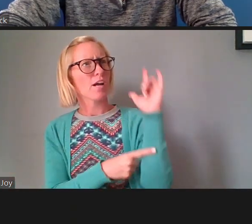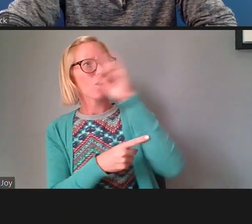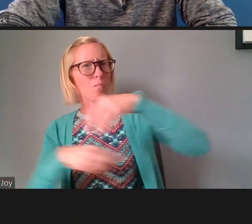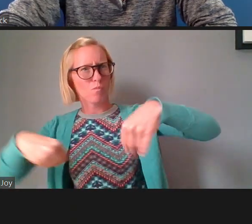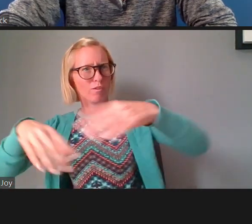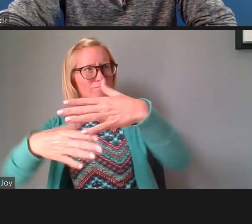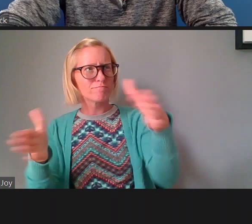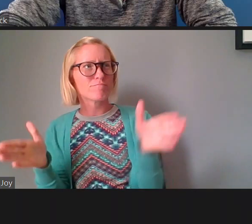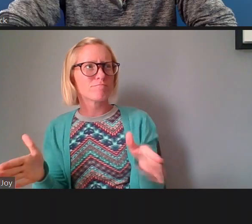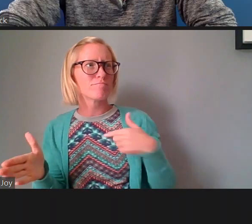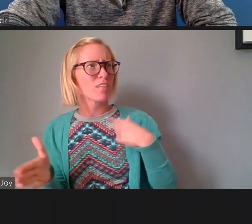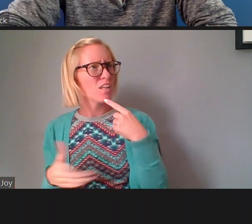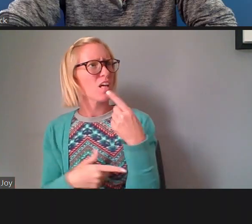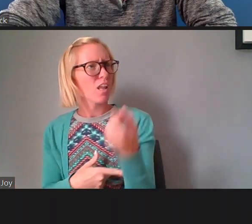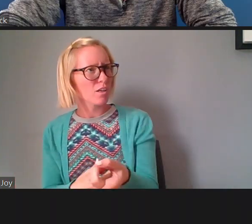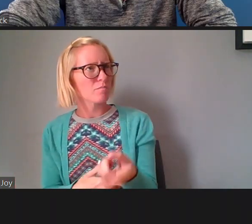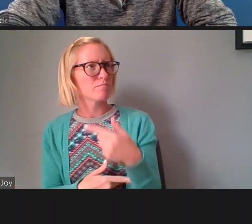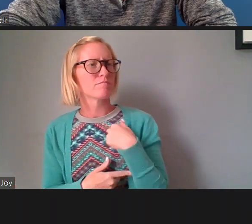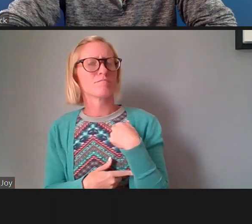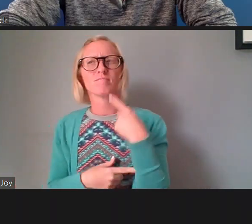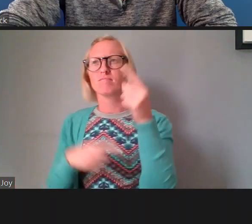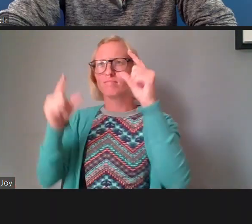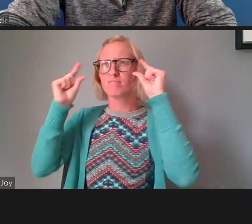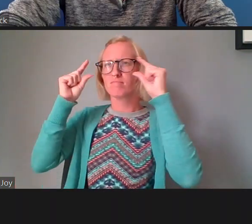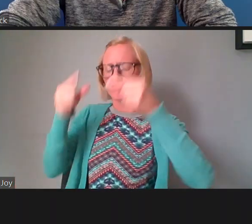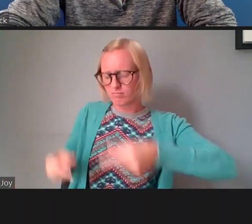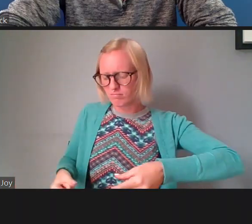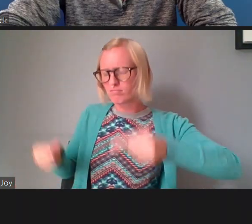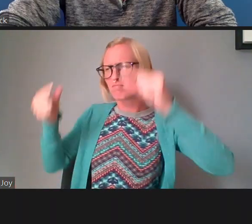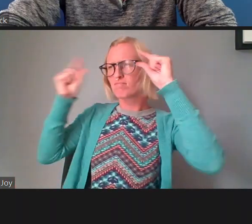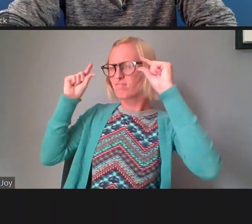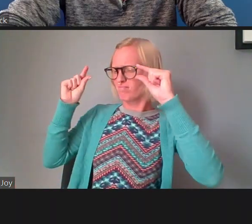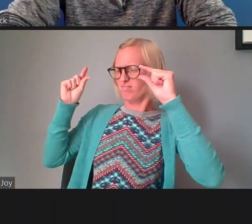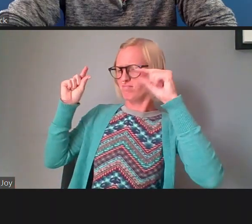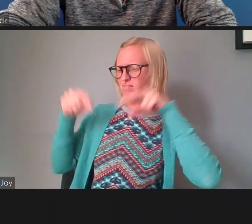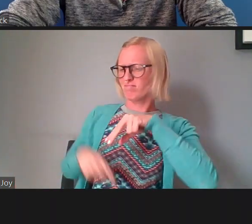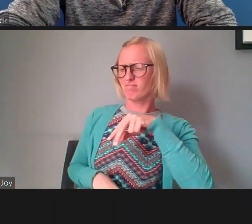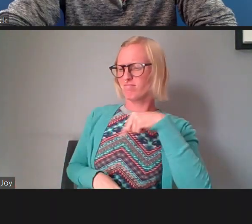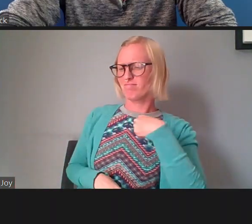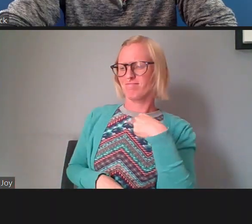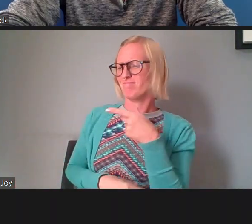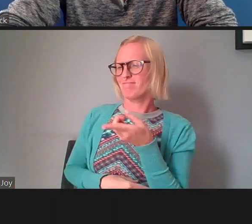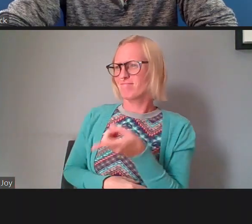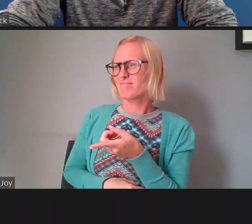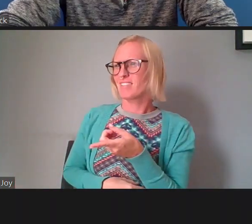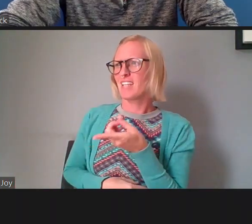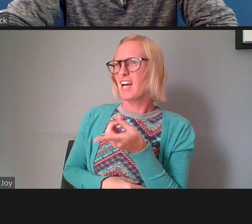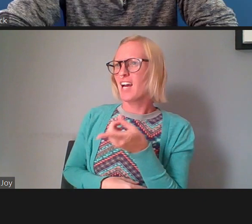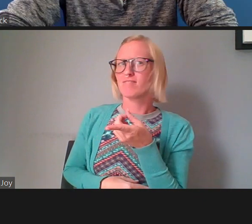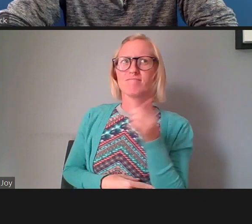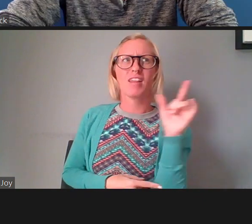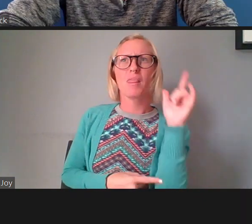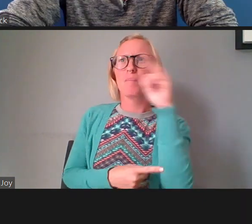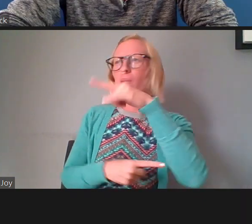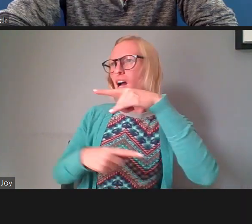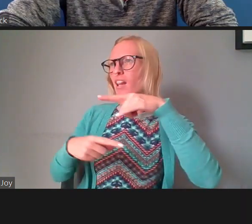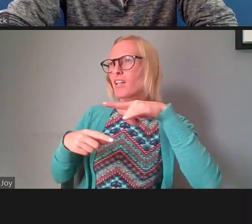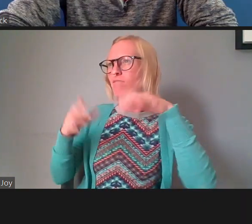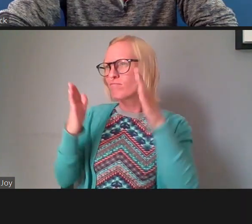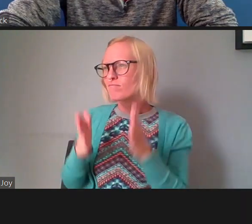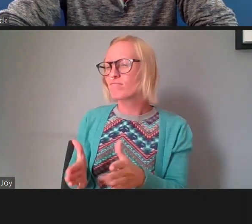his head, put on his flashing glasses, and looked down at Ralph. Not them. Didn't you hear what the pilot said about the atom